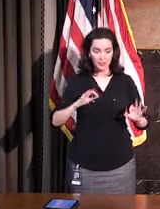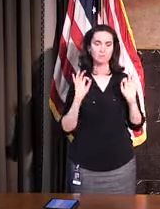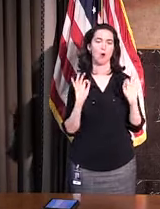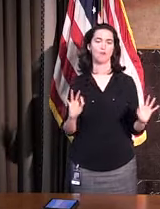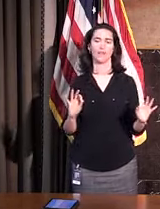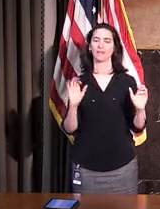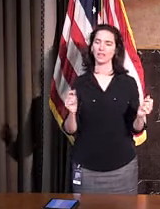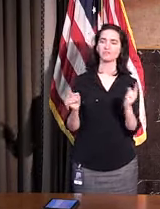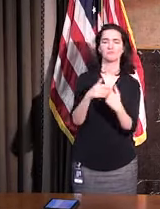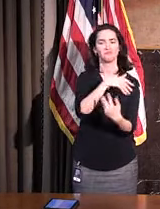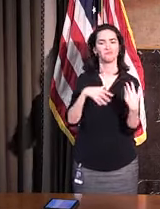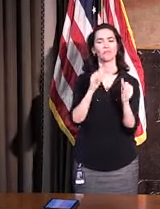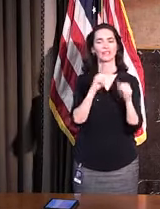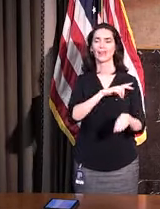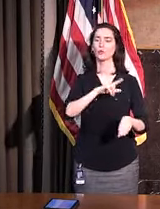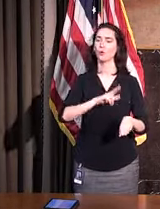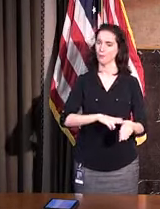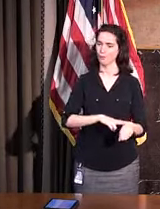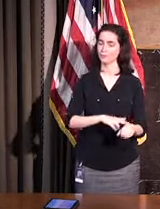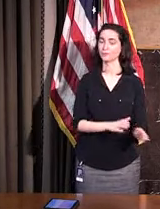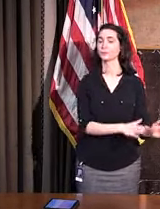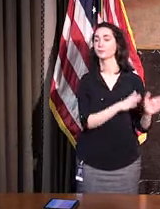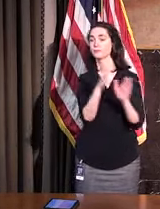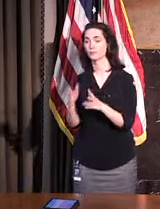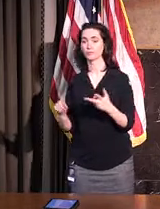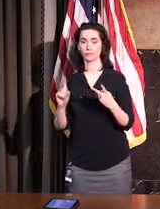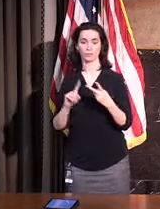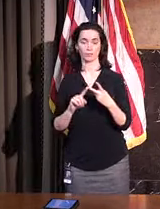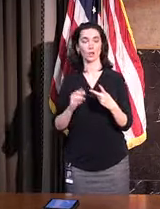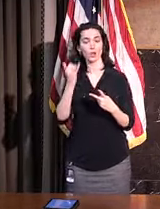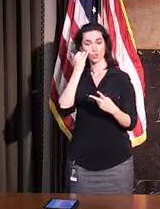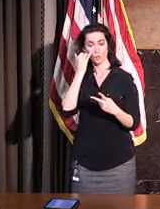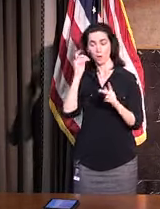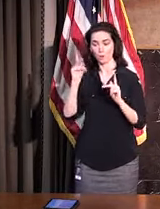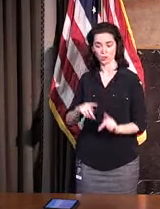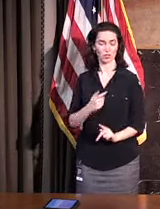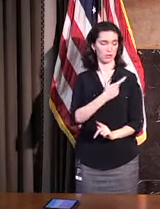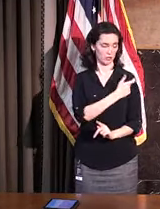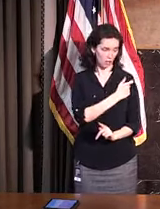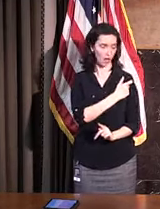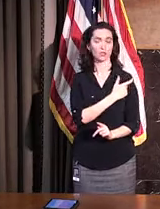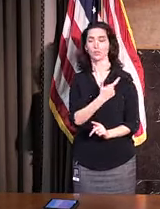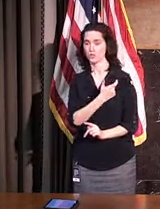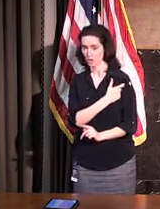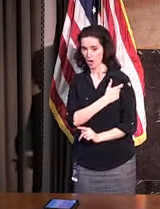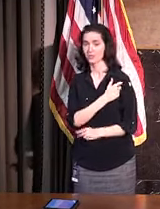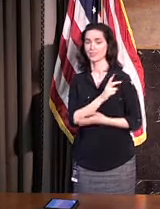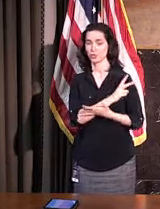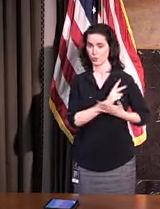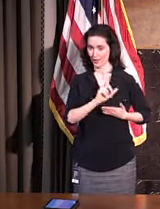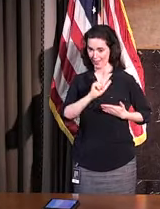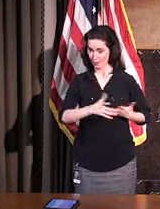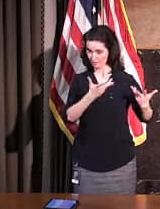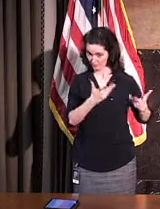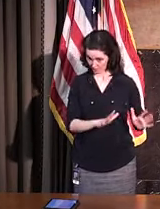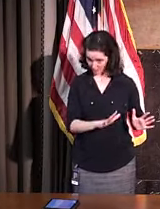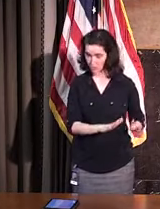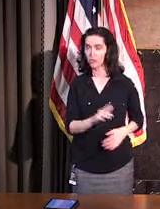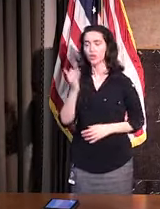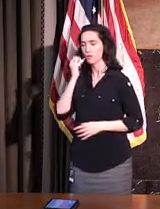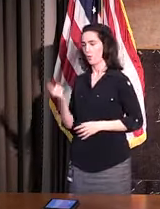The second thing is if someone who is fully vaccinated is visiting with